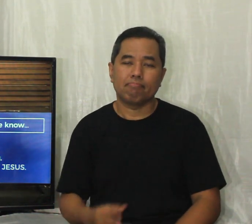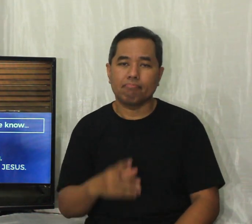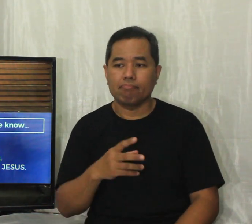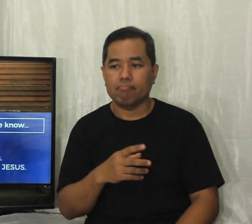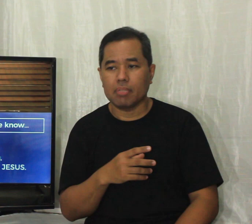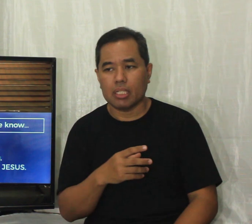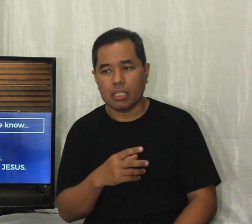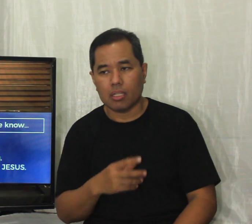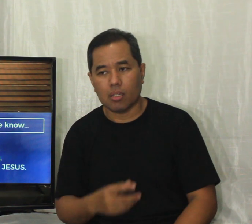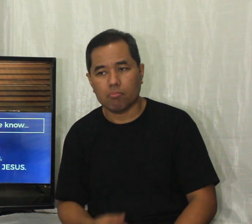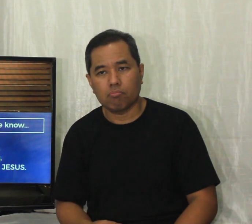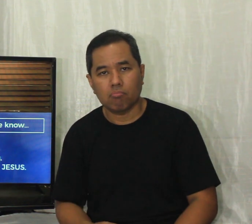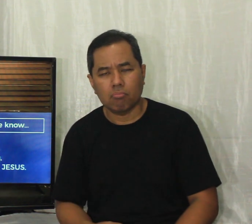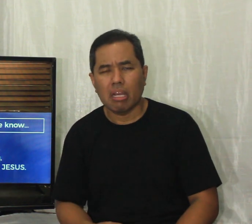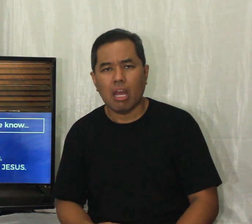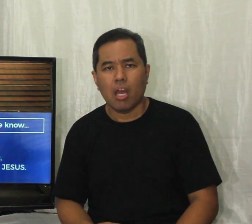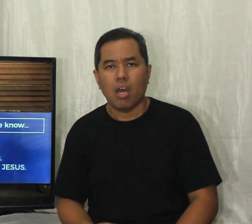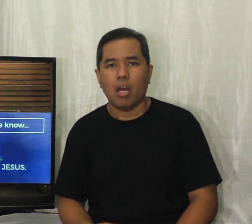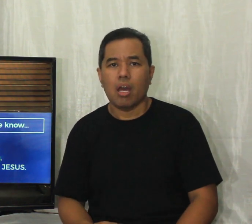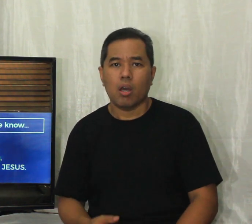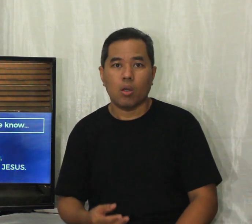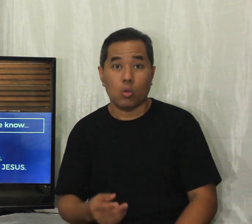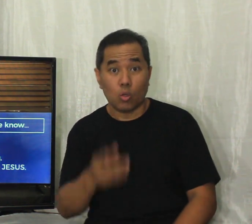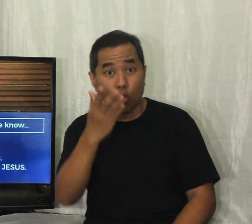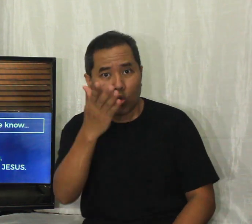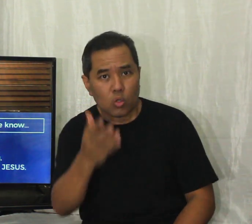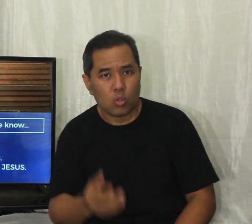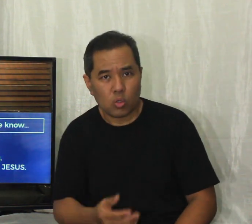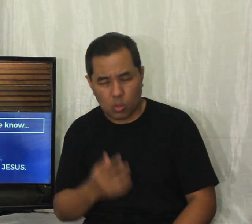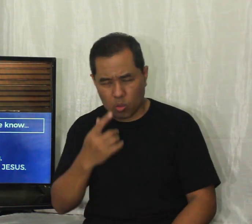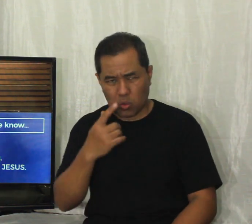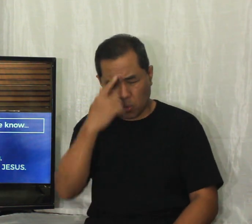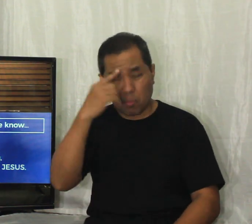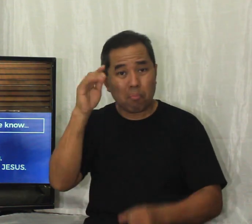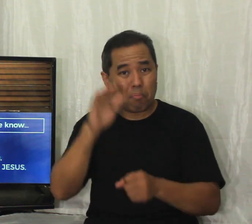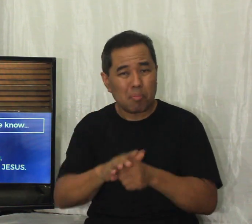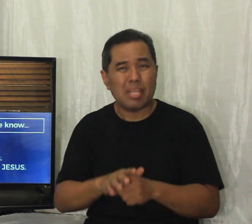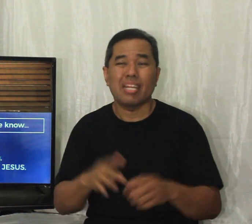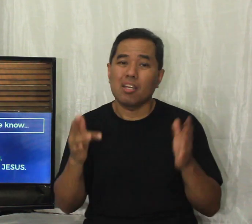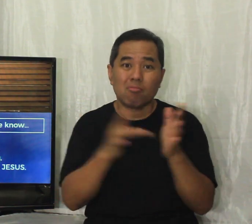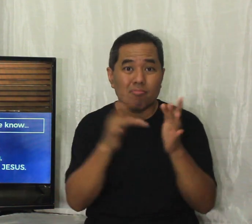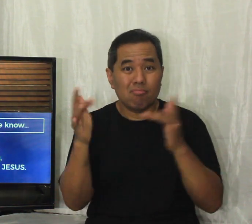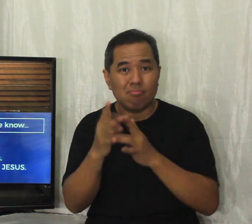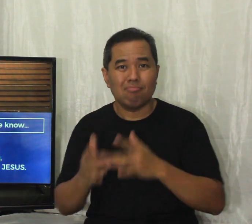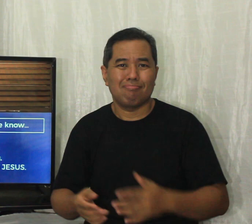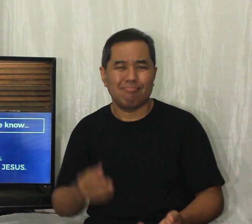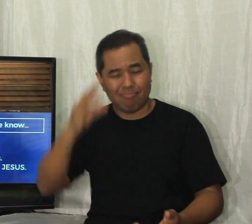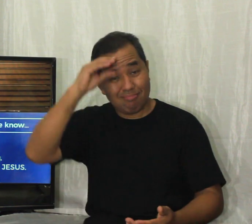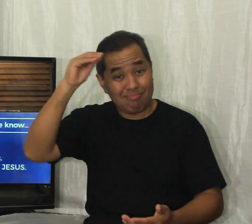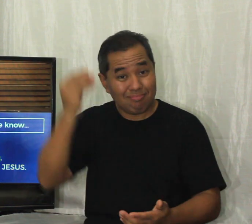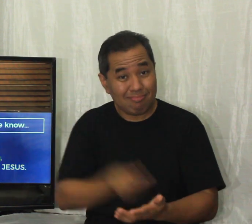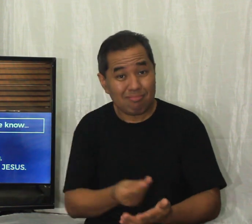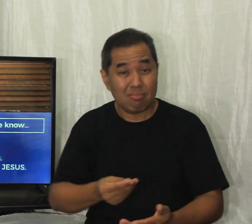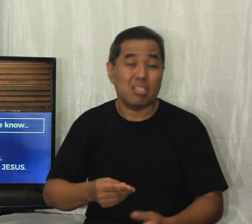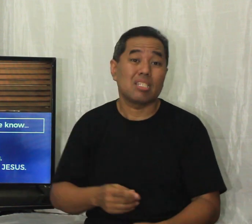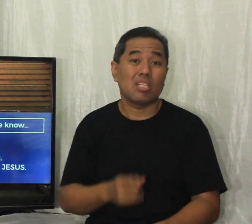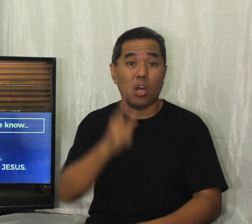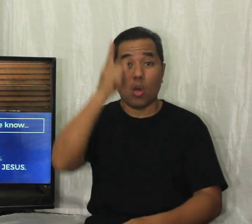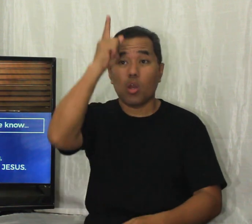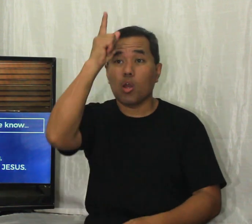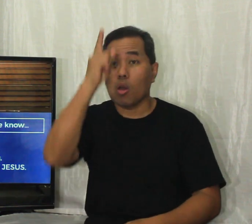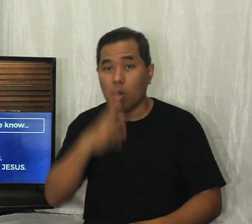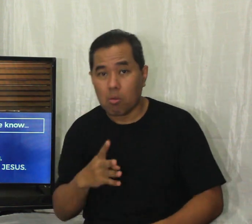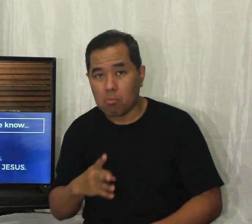I really believe that He is the Son of God, because there is no one in all of human history who has ever predicted His death